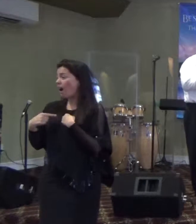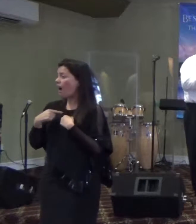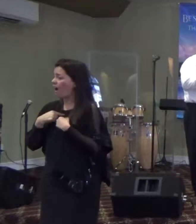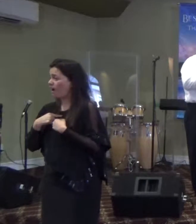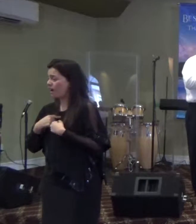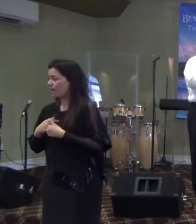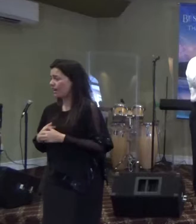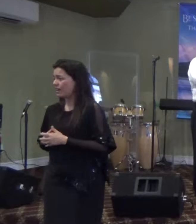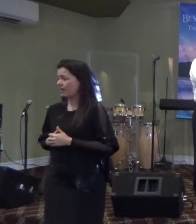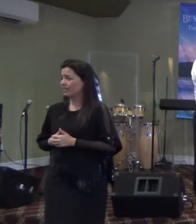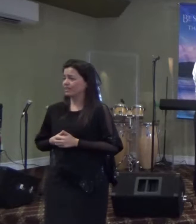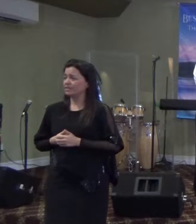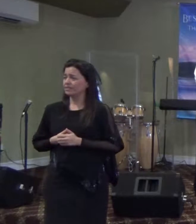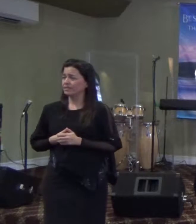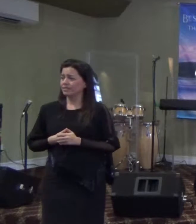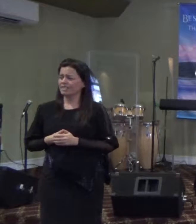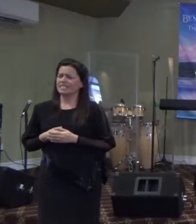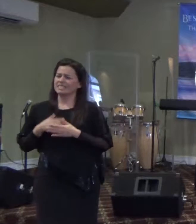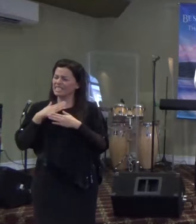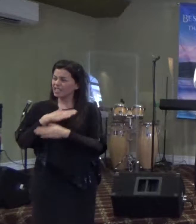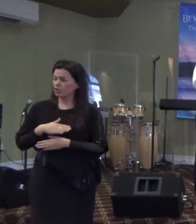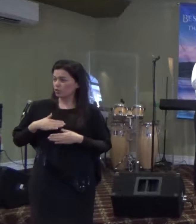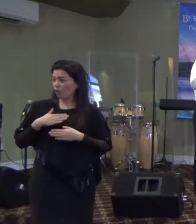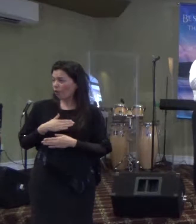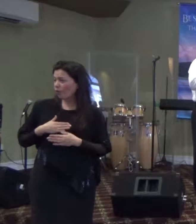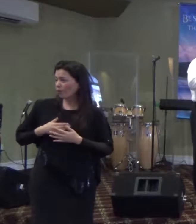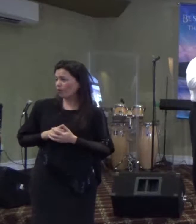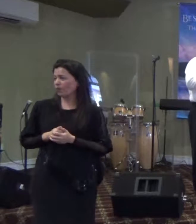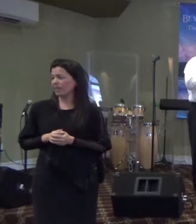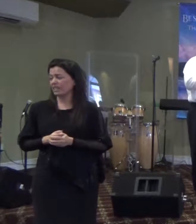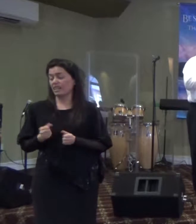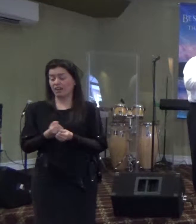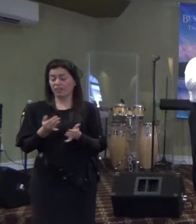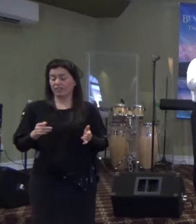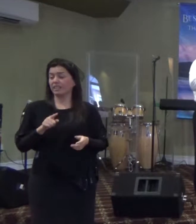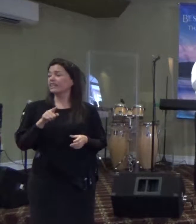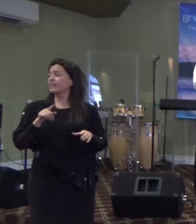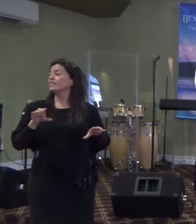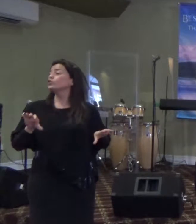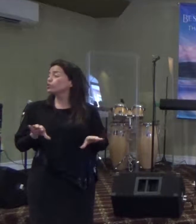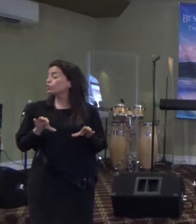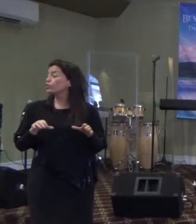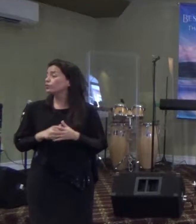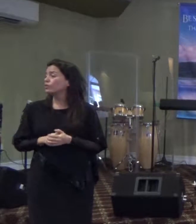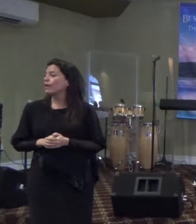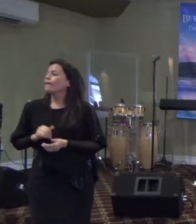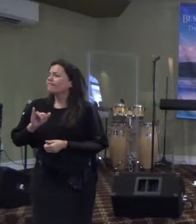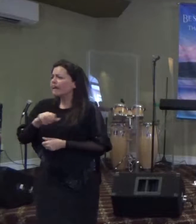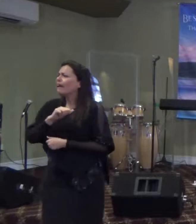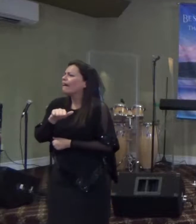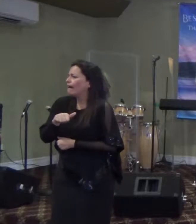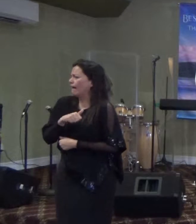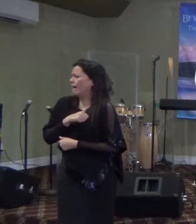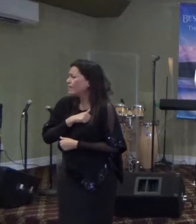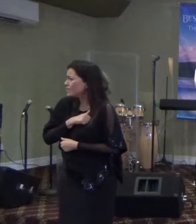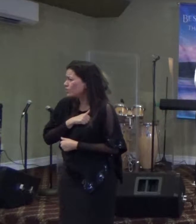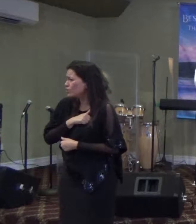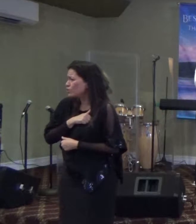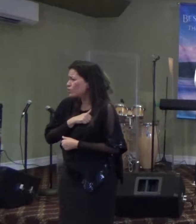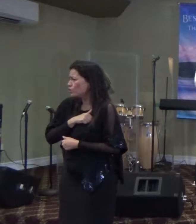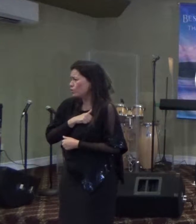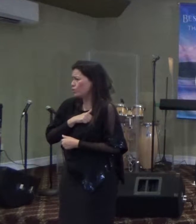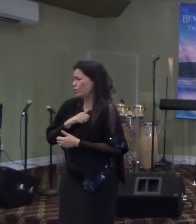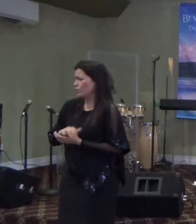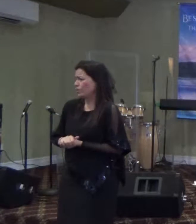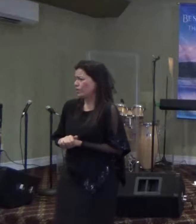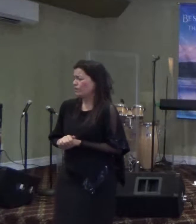él hace. of what he has done. Esta actitud This attitude coloca al hombre places como man el centro